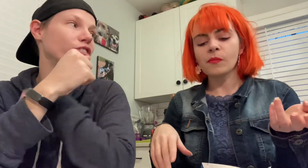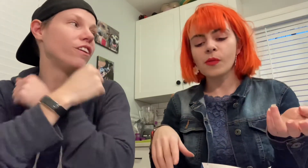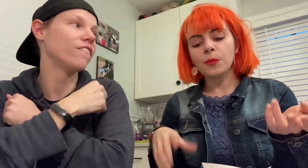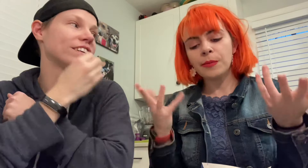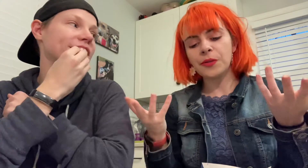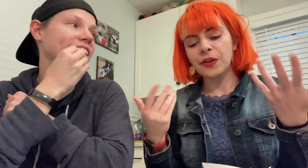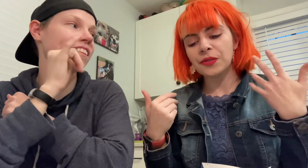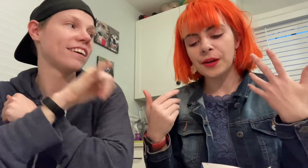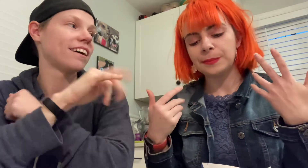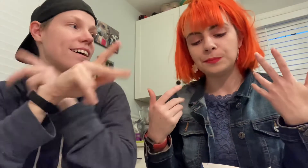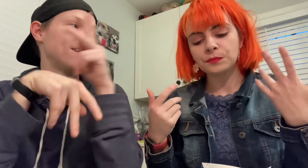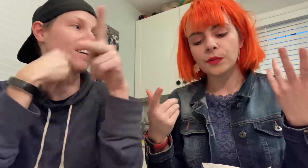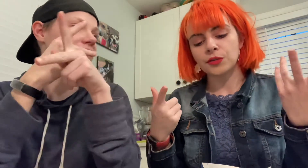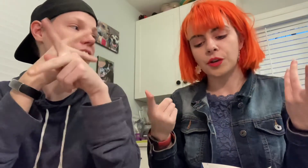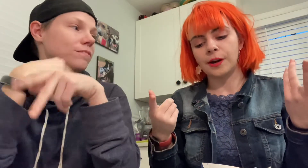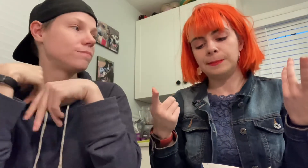We both think that it's good.